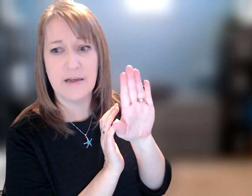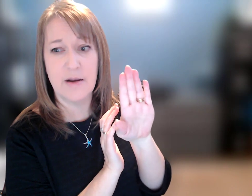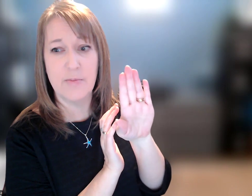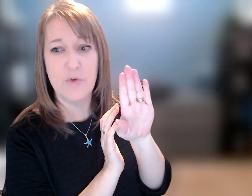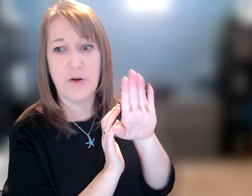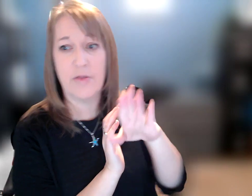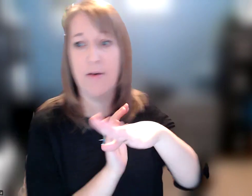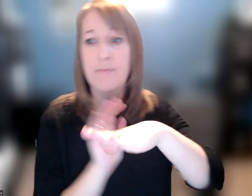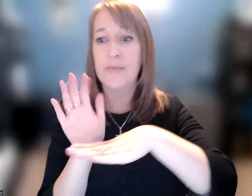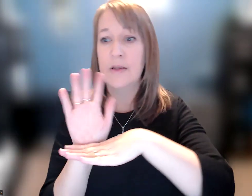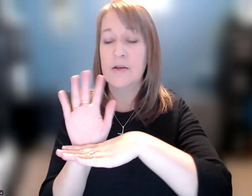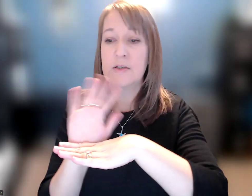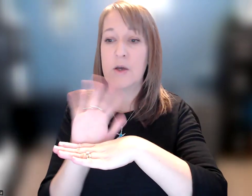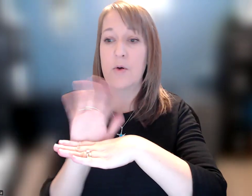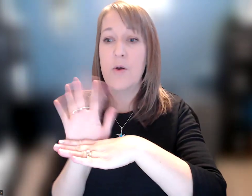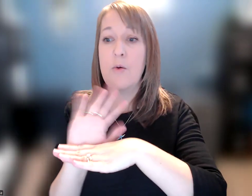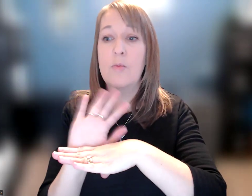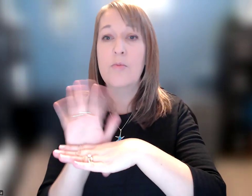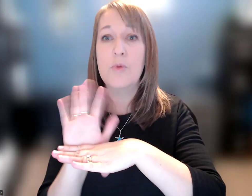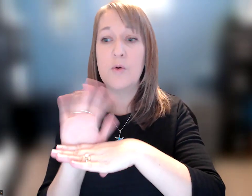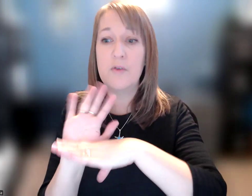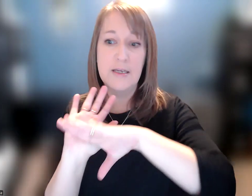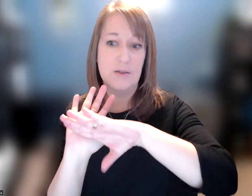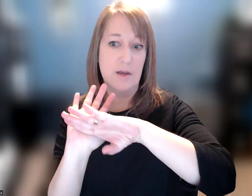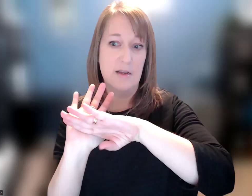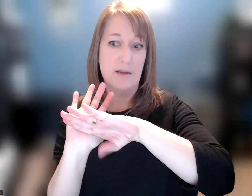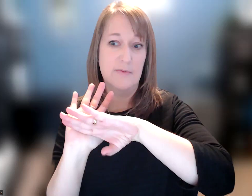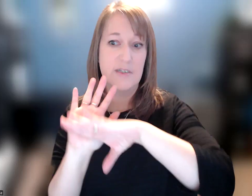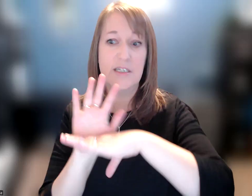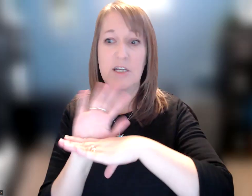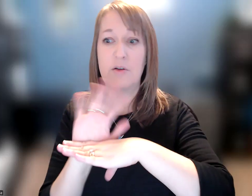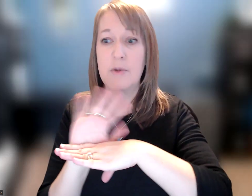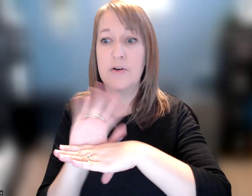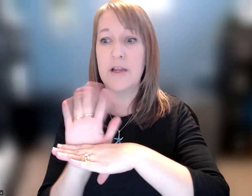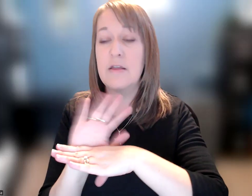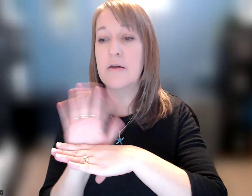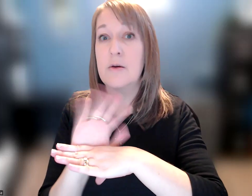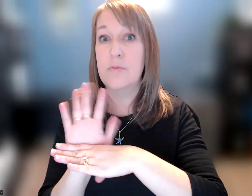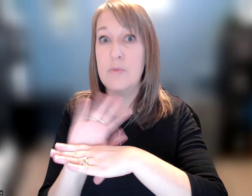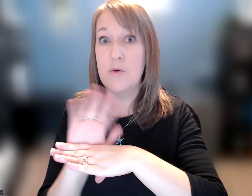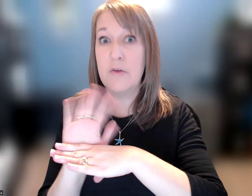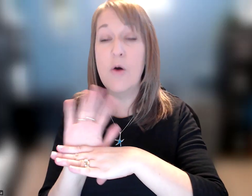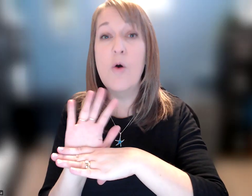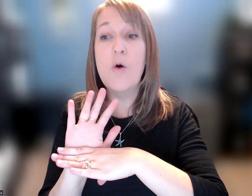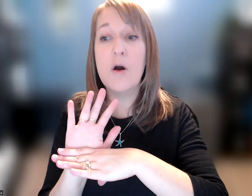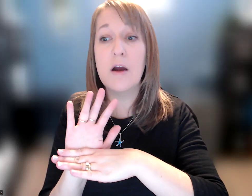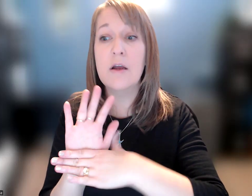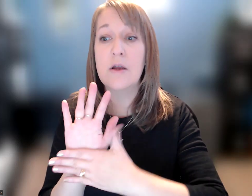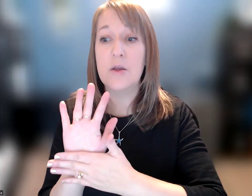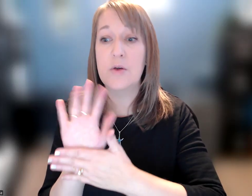kind of move your thumb. So movie, so kind of stick your thumb underneath movie, or you can